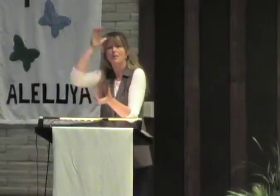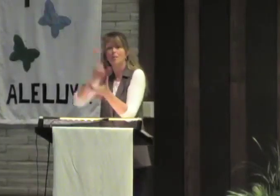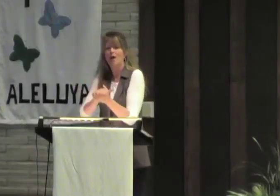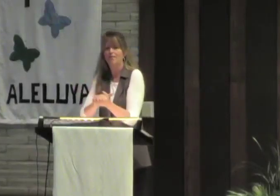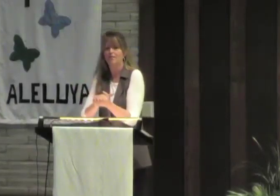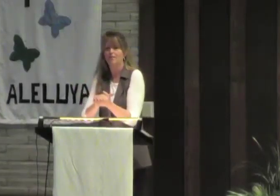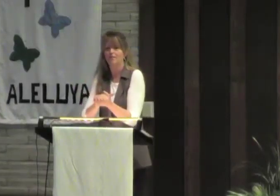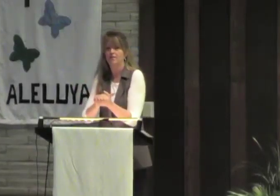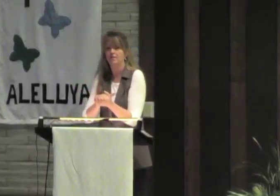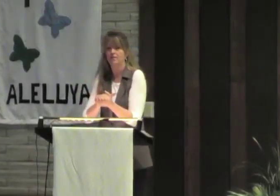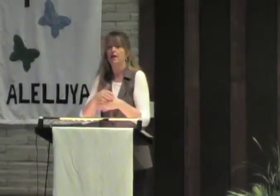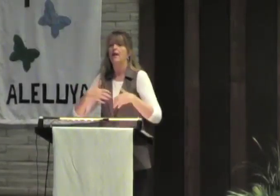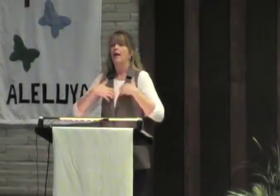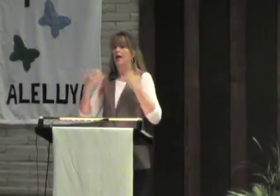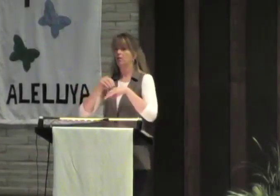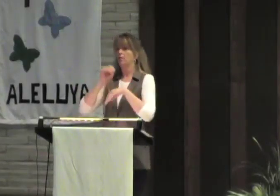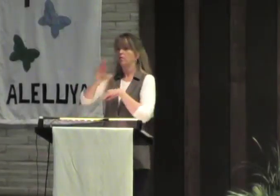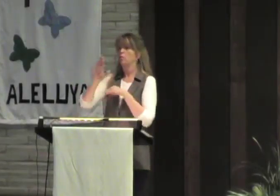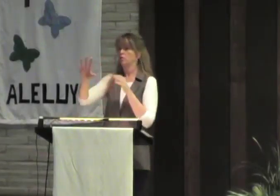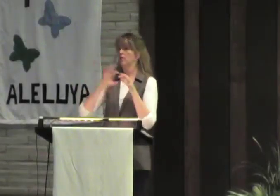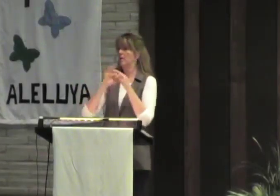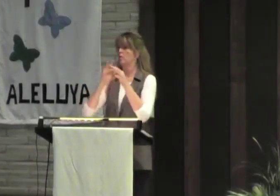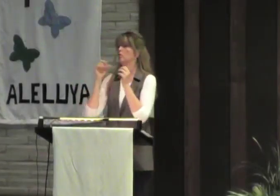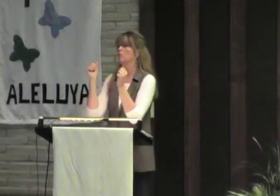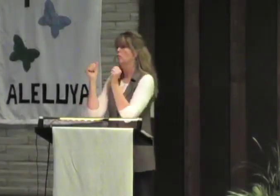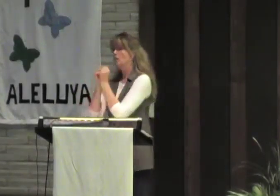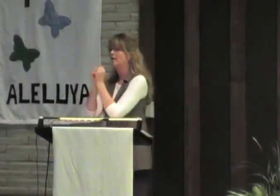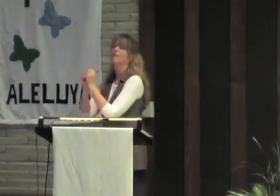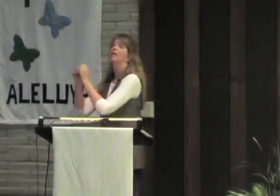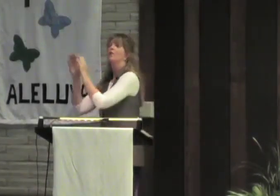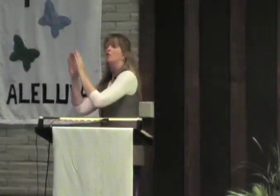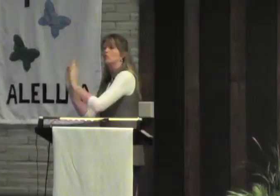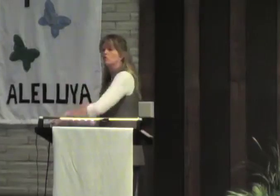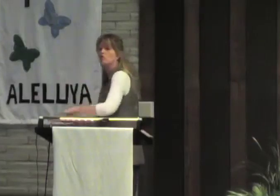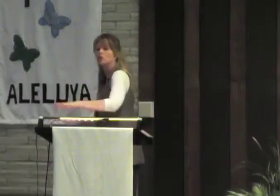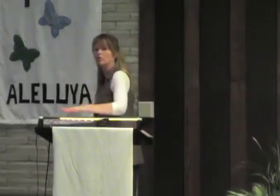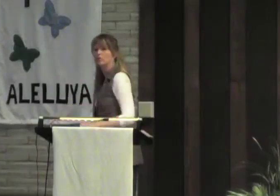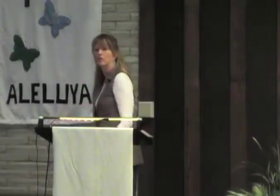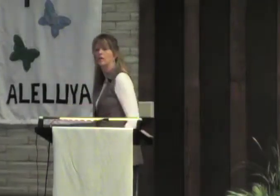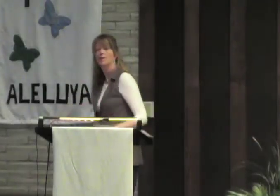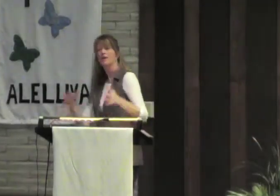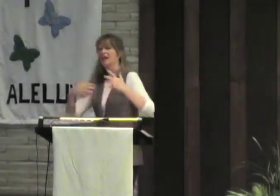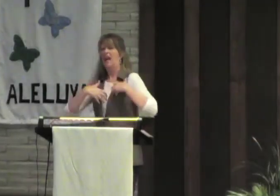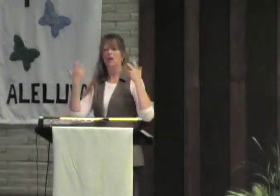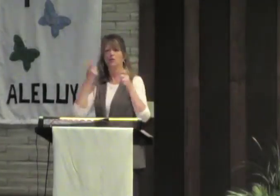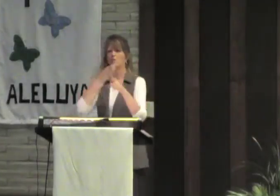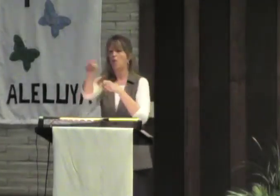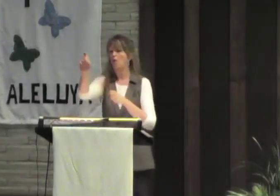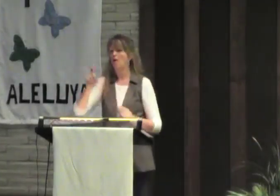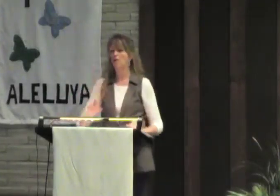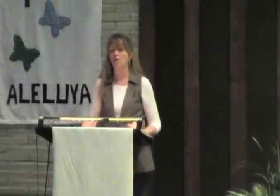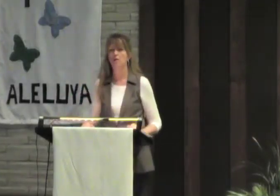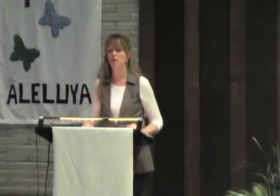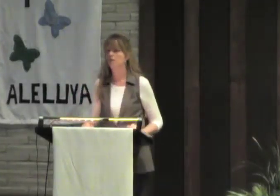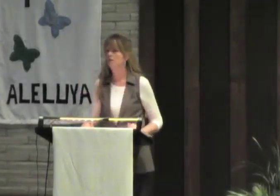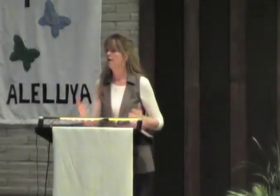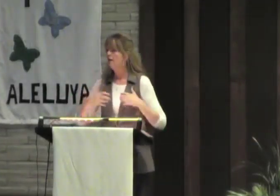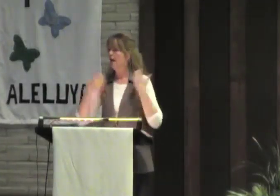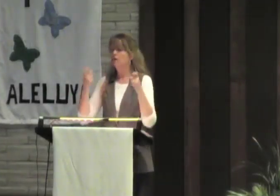with your spouse. And it influences your relationship with your children. Anger is